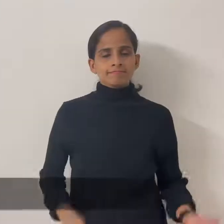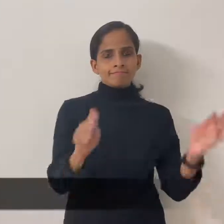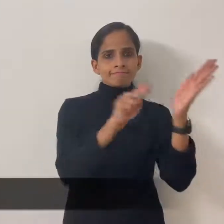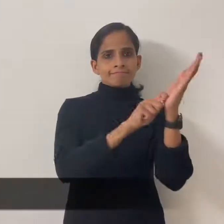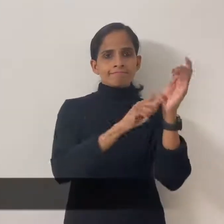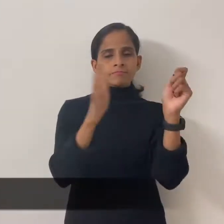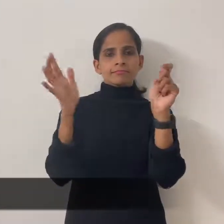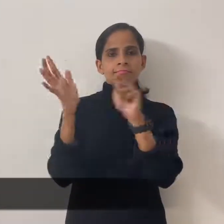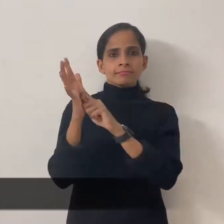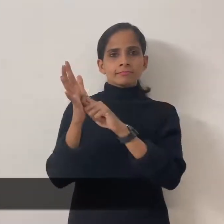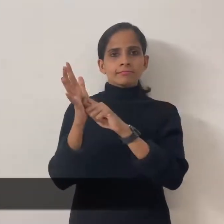Crucifixion,